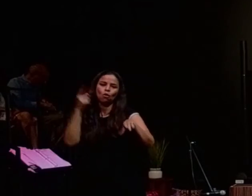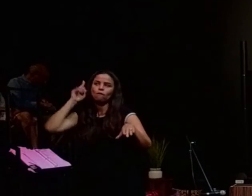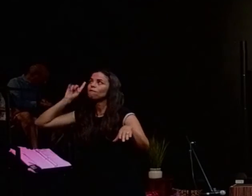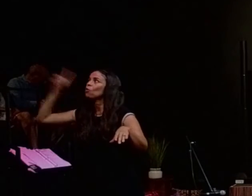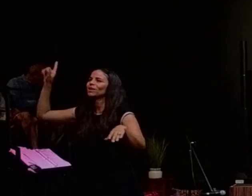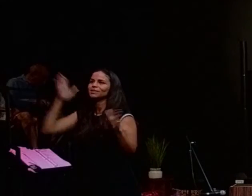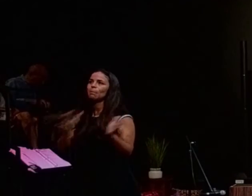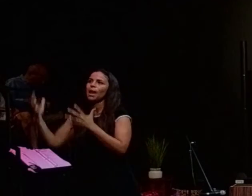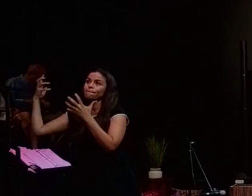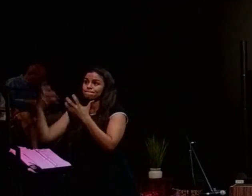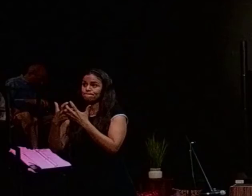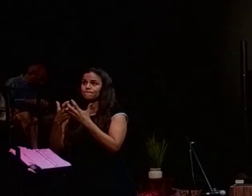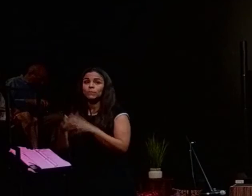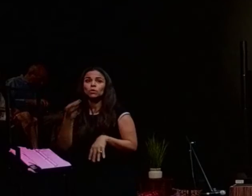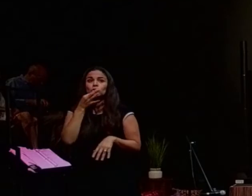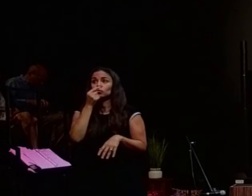we're going to take the bread and the cup.